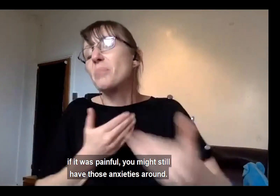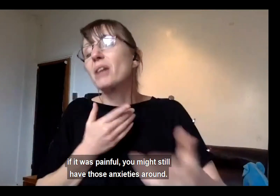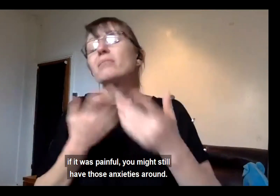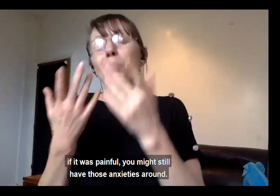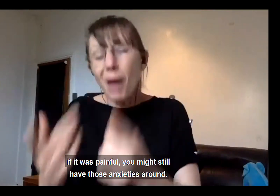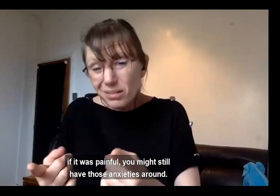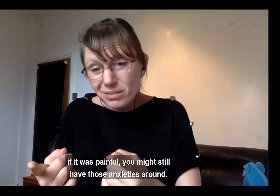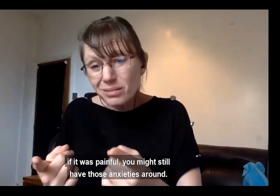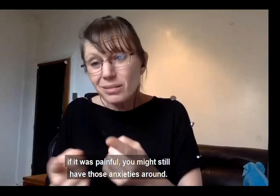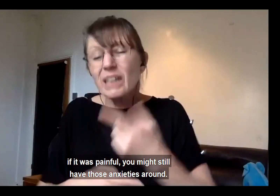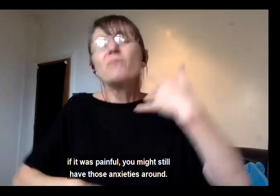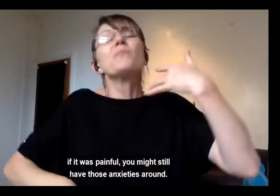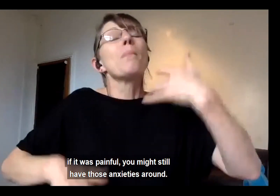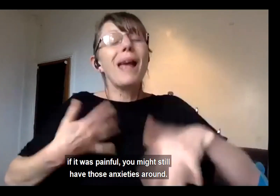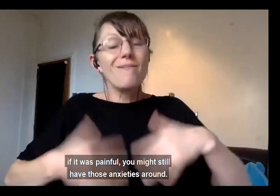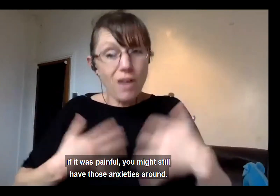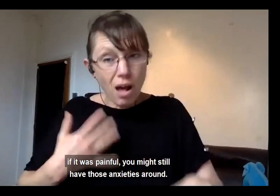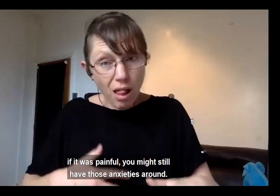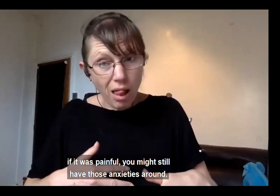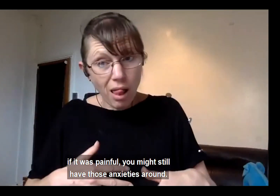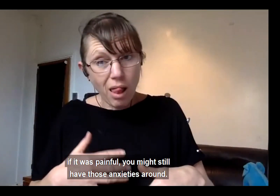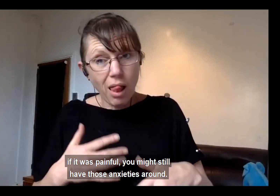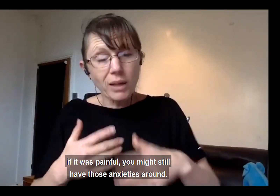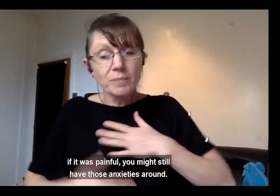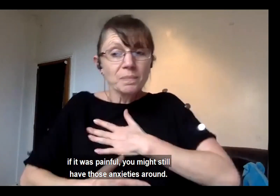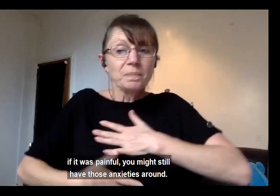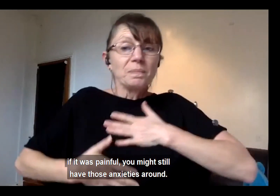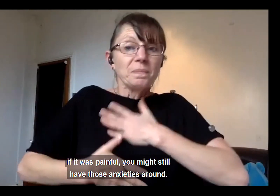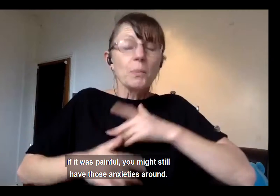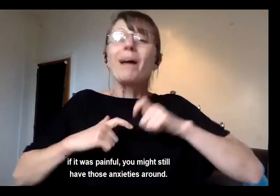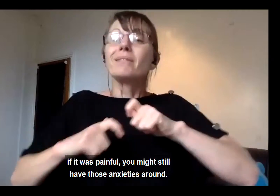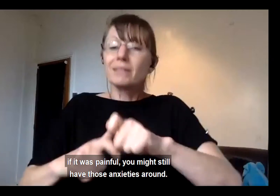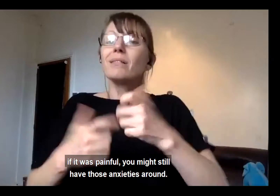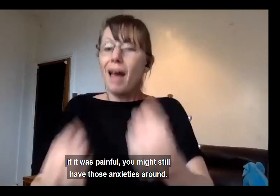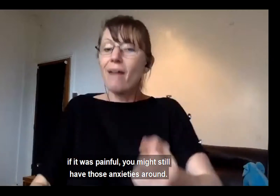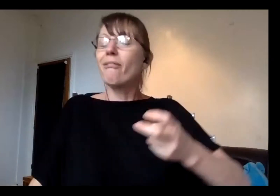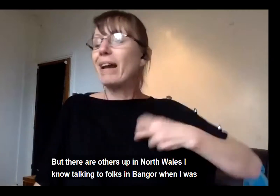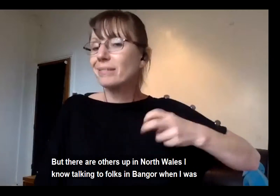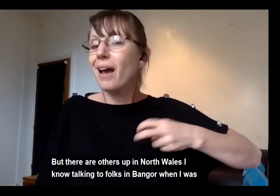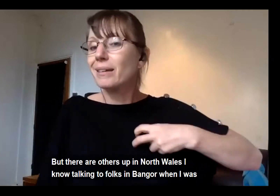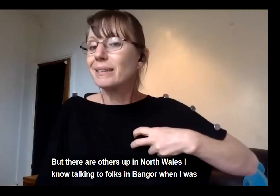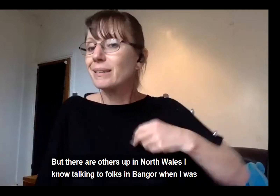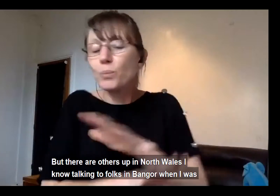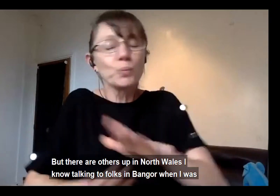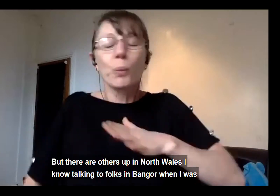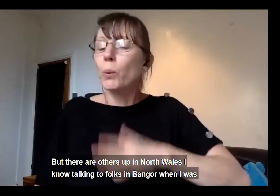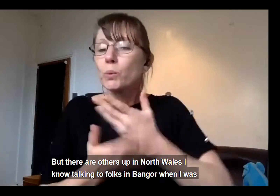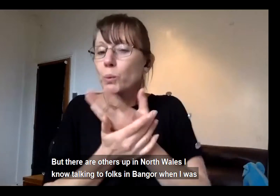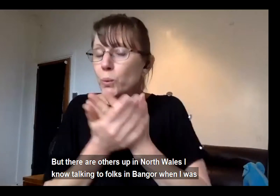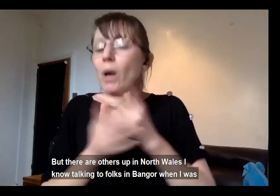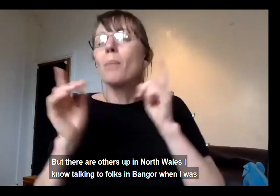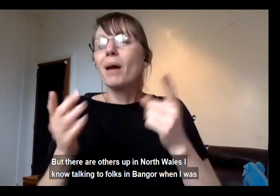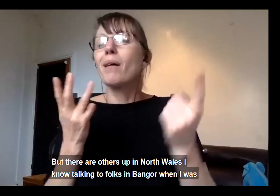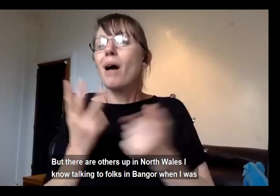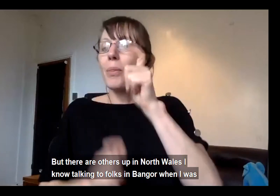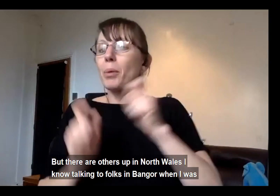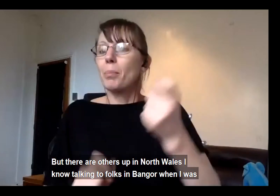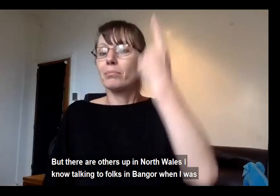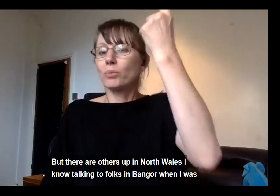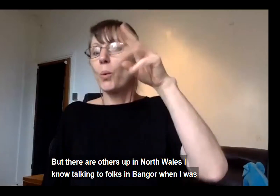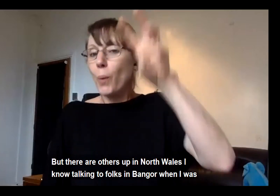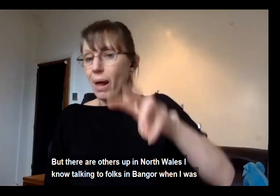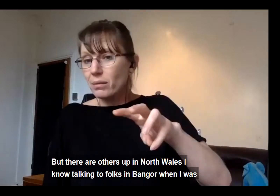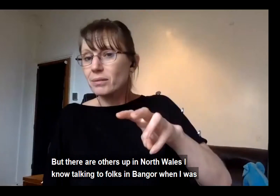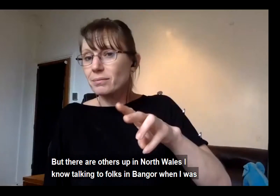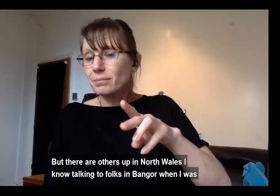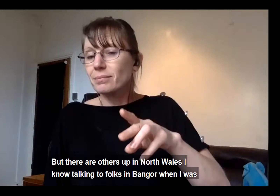was painful, you might still have those anxieties around. But there are others up in North Wales. I know,